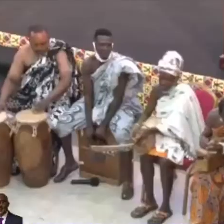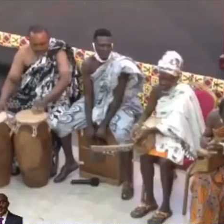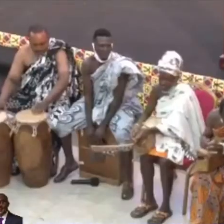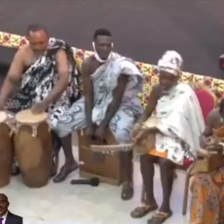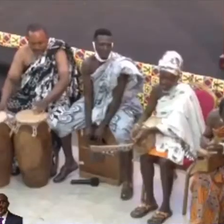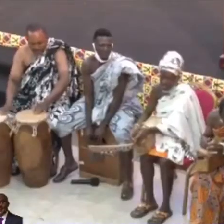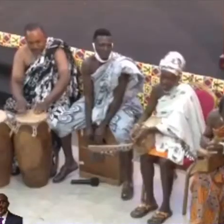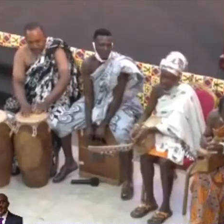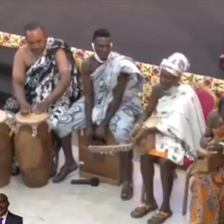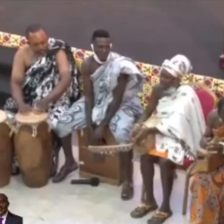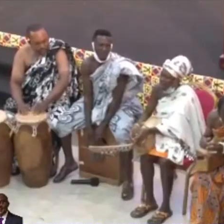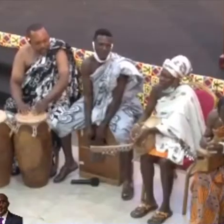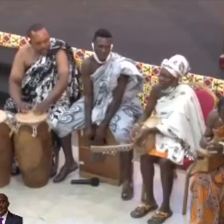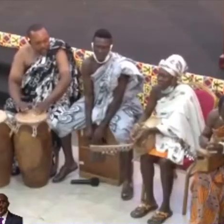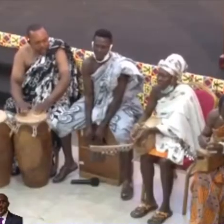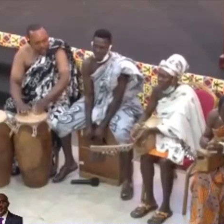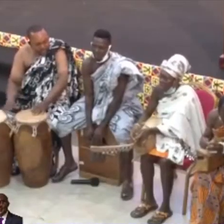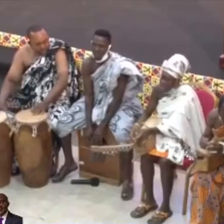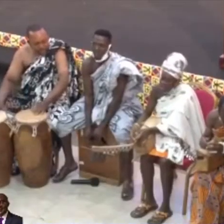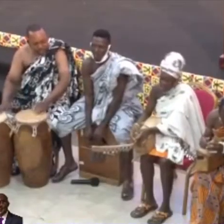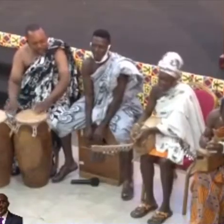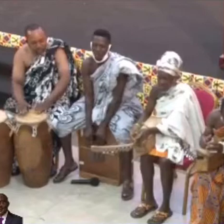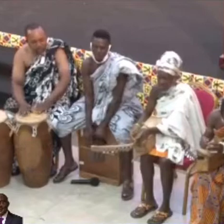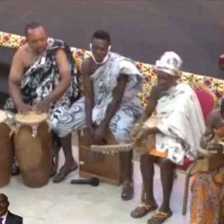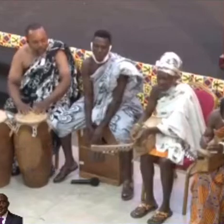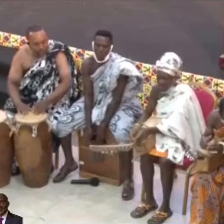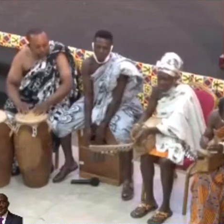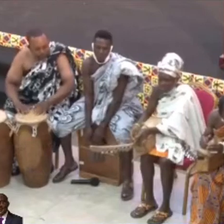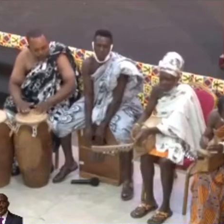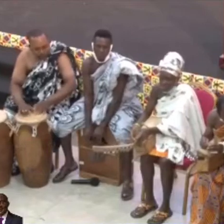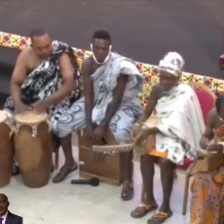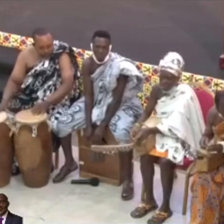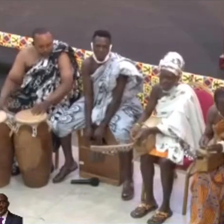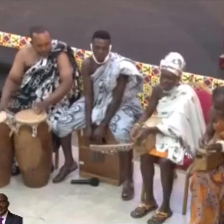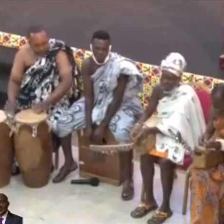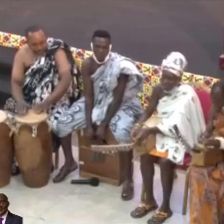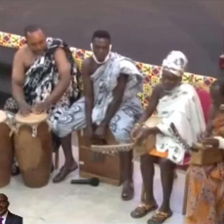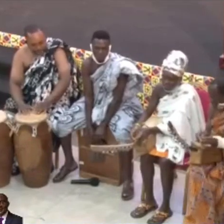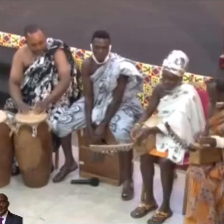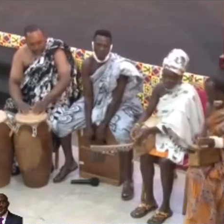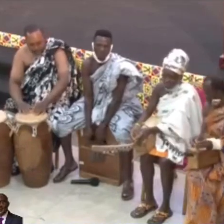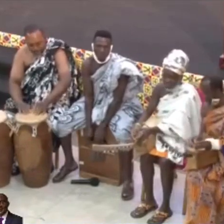mum ne be ye, mum ne be ye.